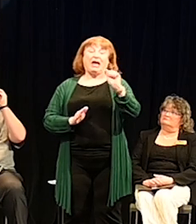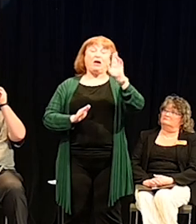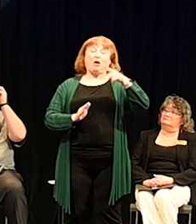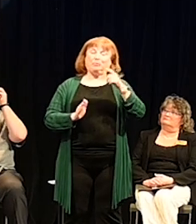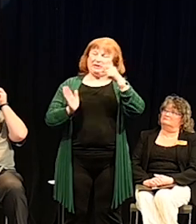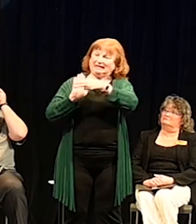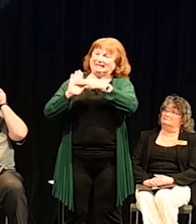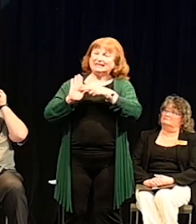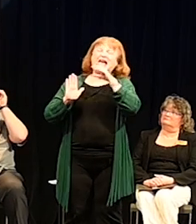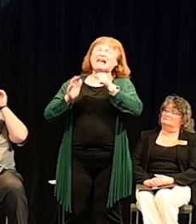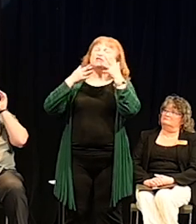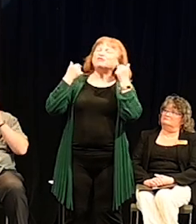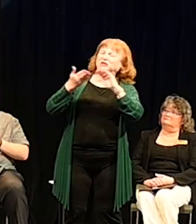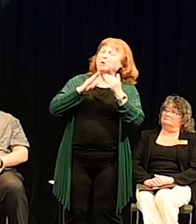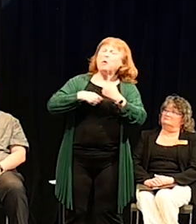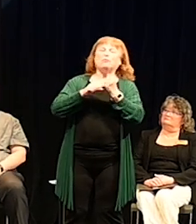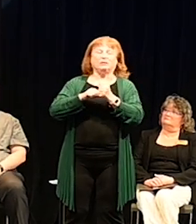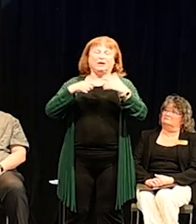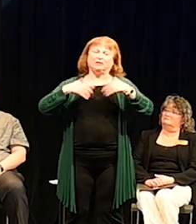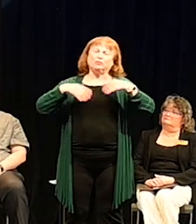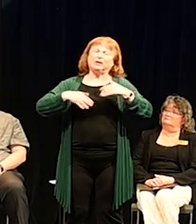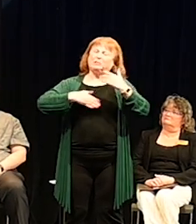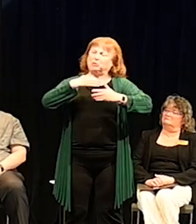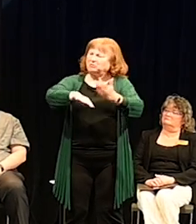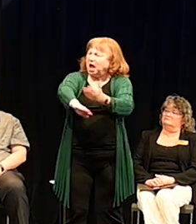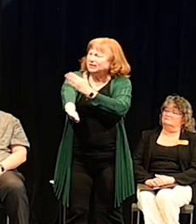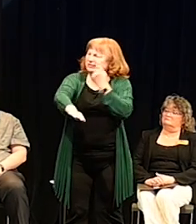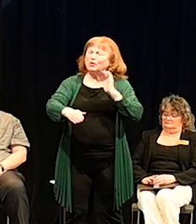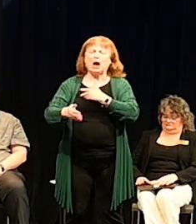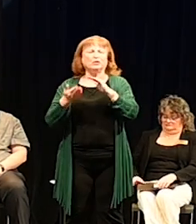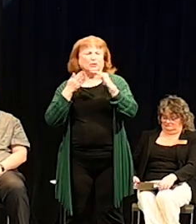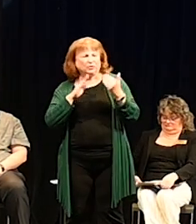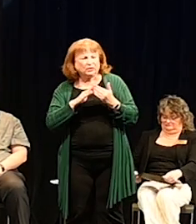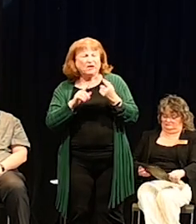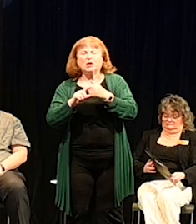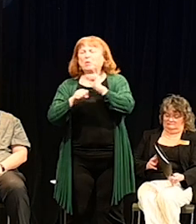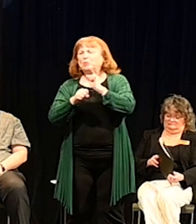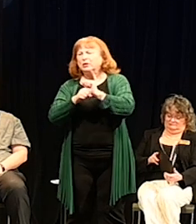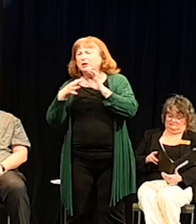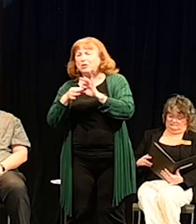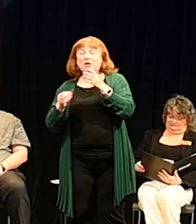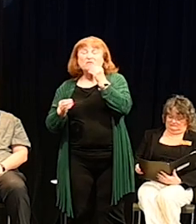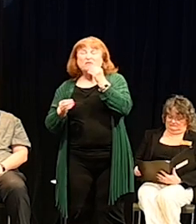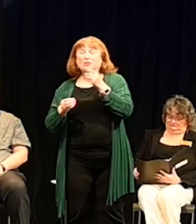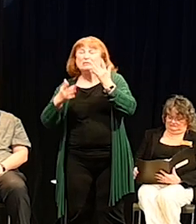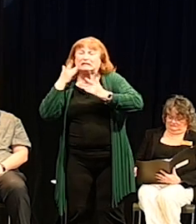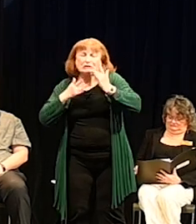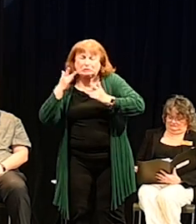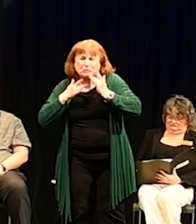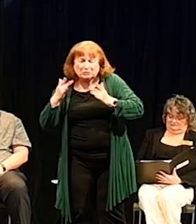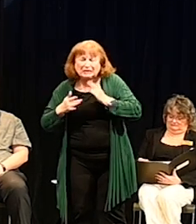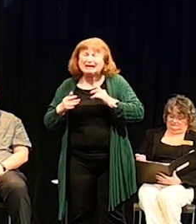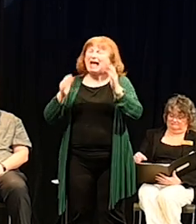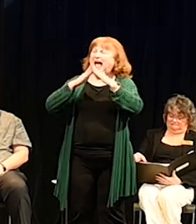designated age-friendly community, we have made incredible progress for our community, from working on food insecurity,